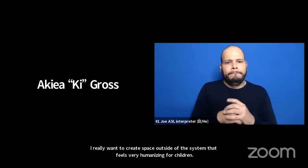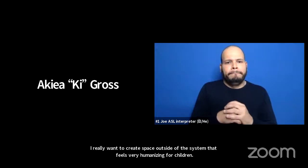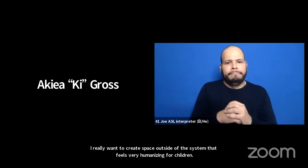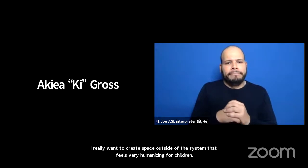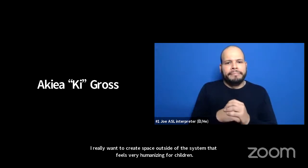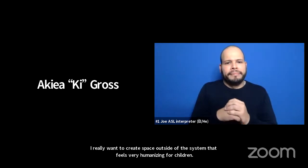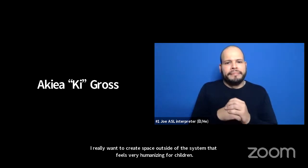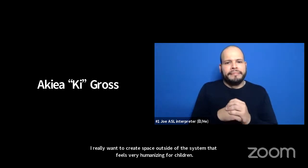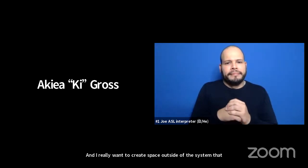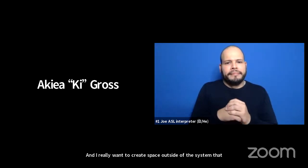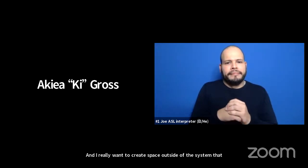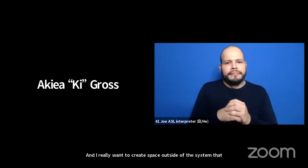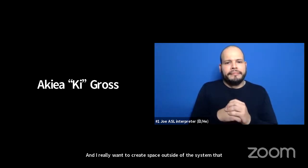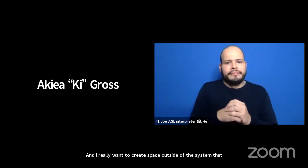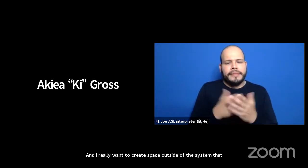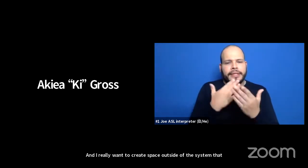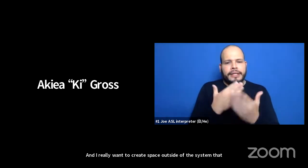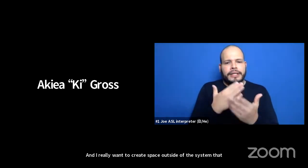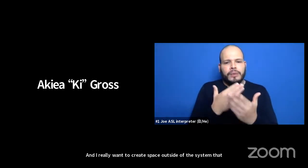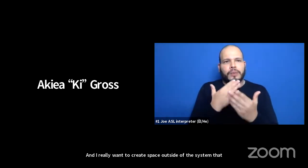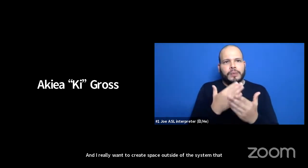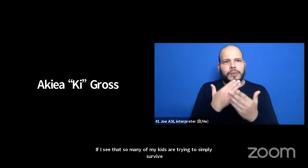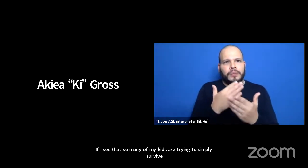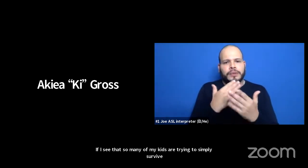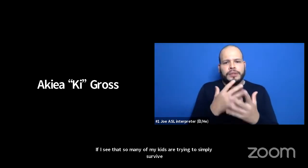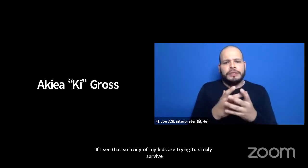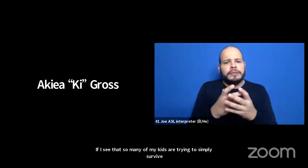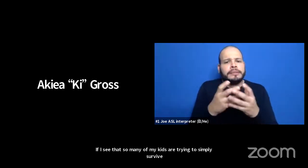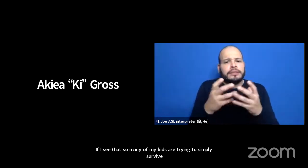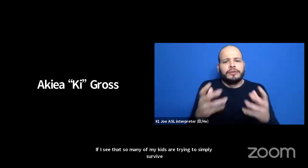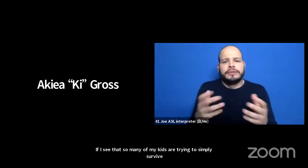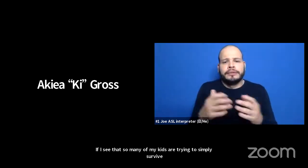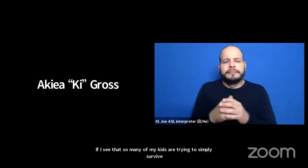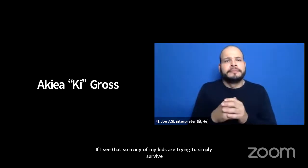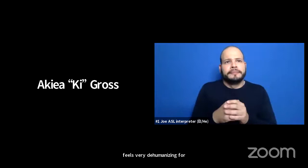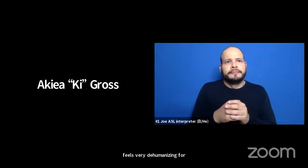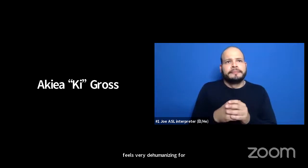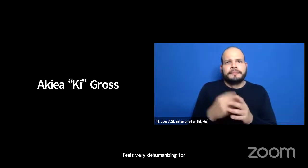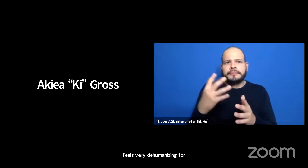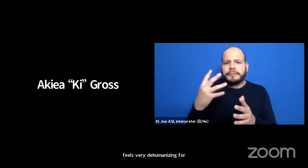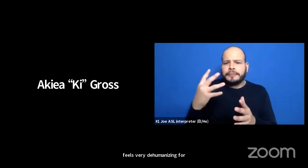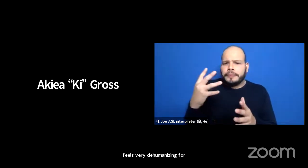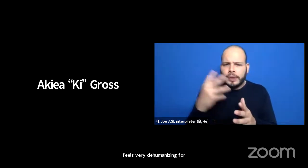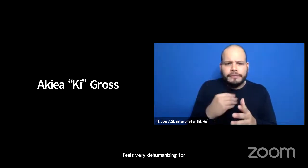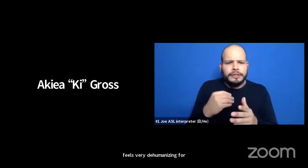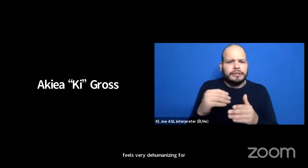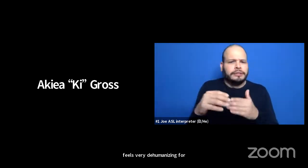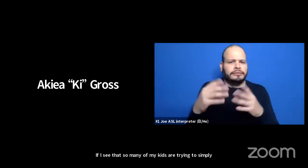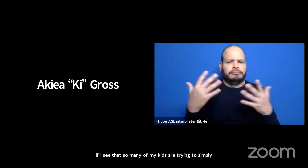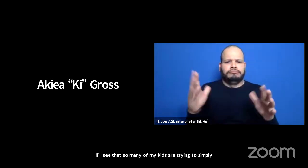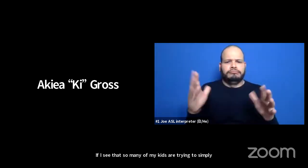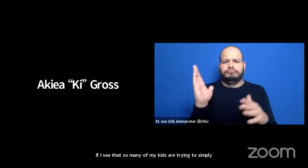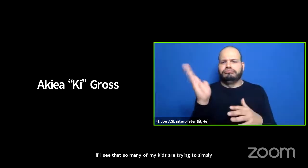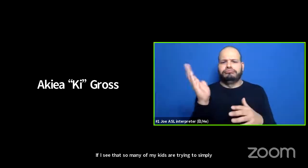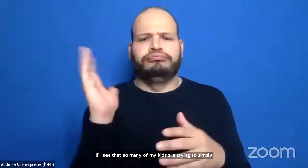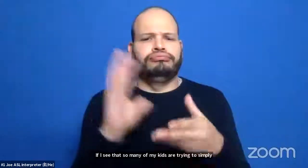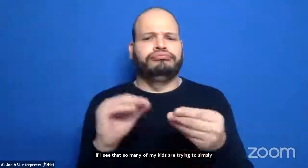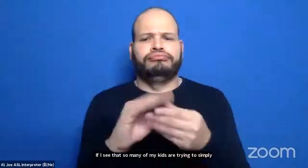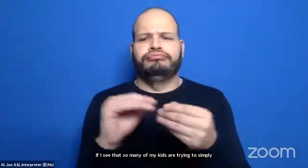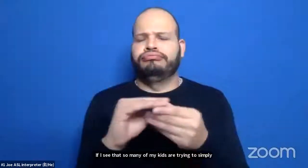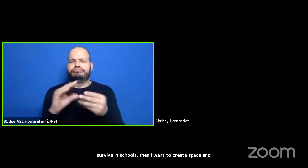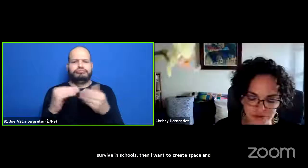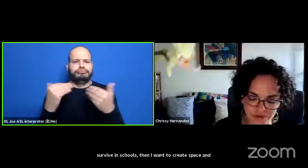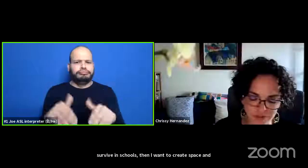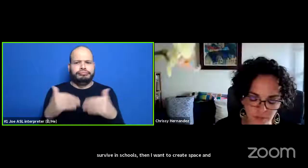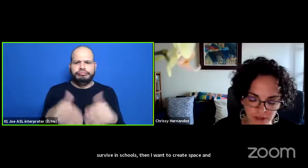Thank you so much, Ki. That was beautiful. I was trying to pull out a couple of the threads, but that